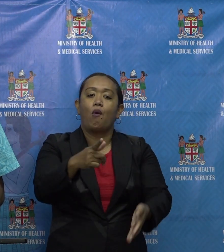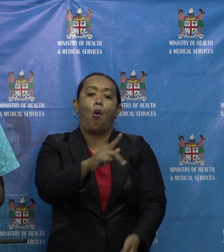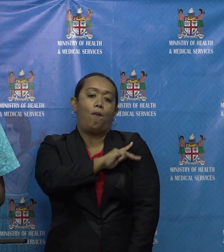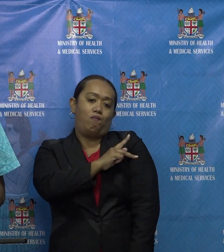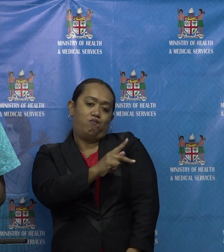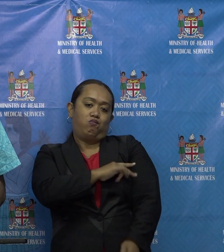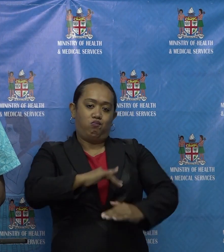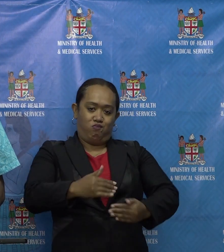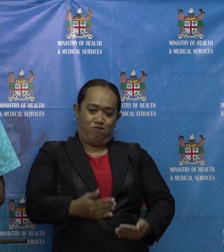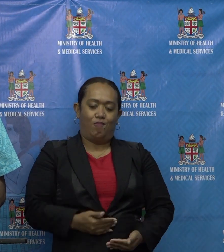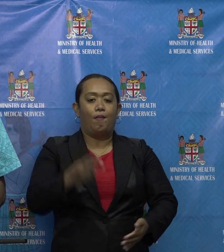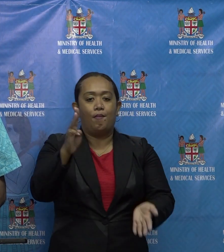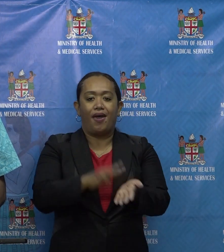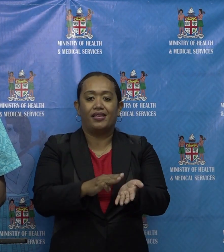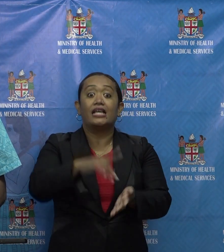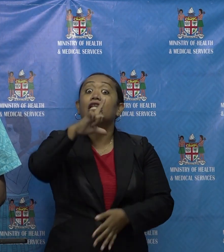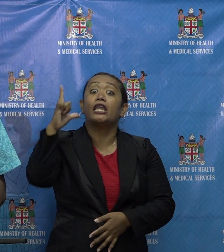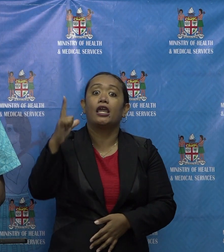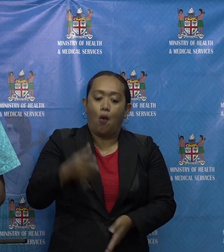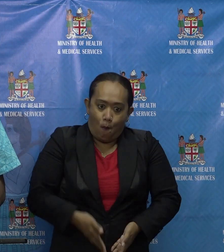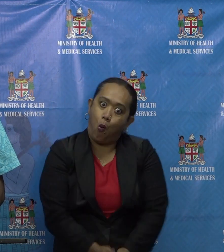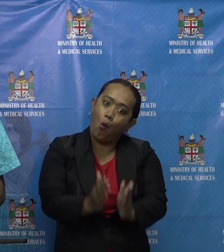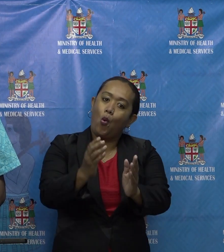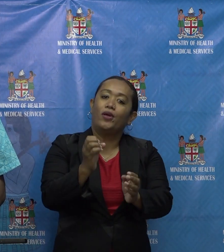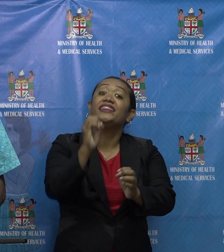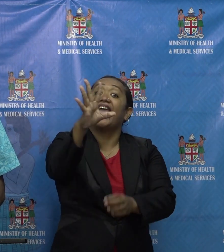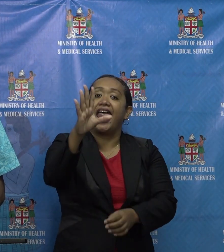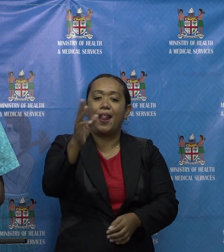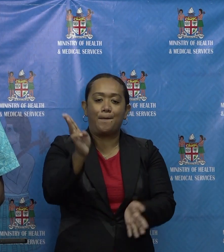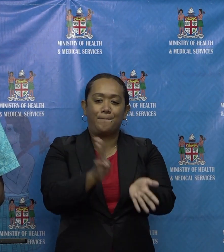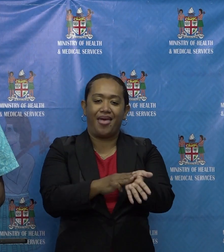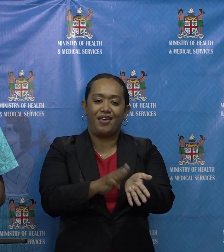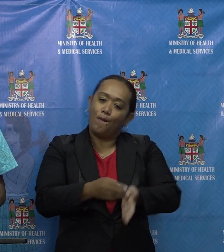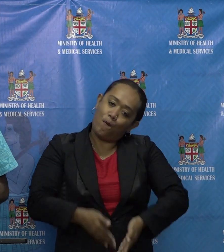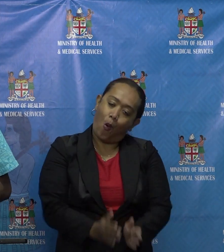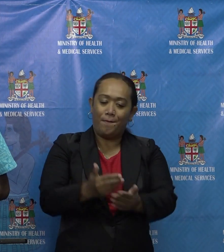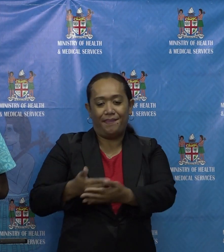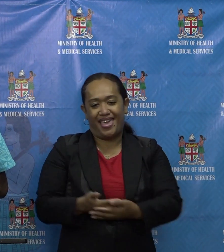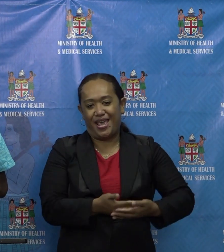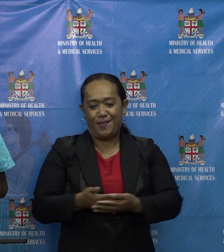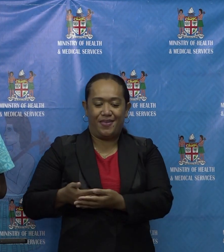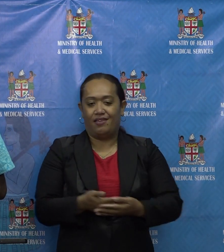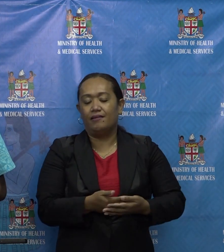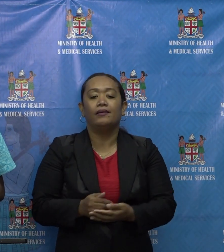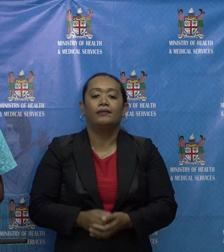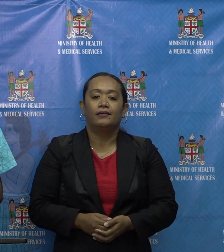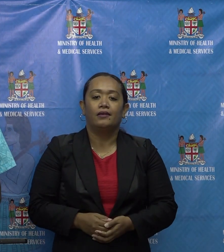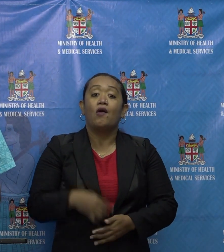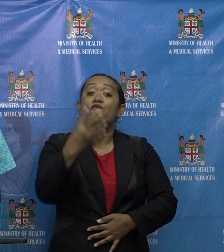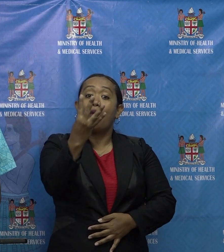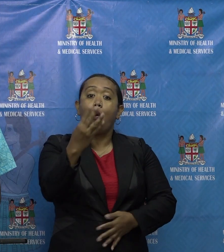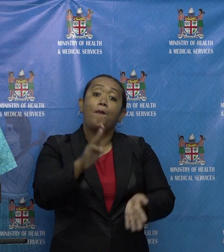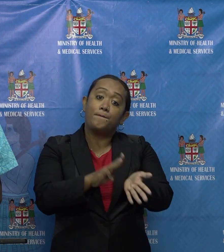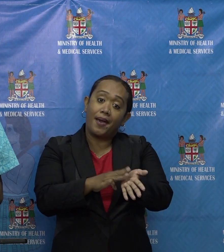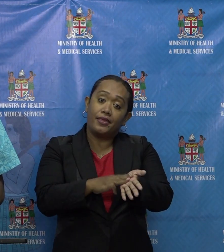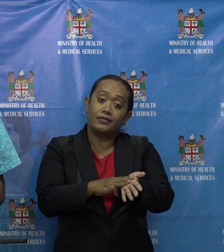we've delivered 10 mothers, and we've also referred 4 mothers